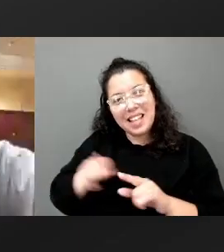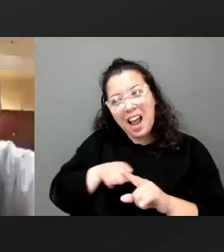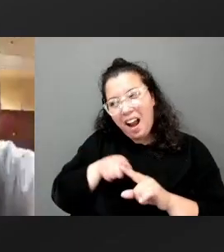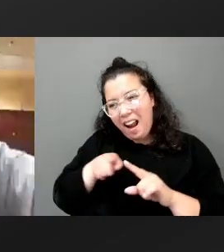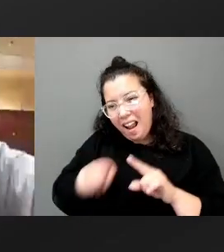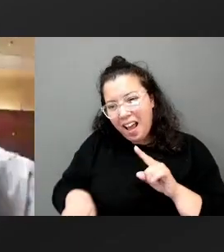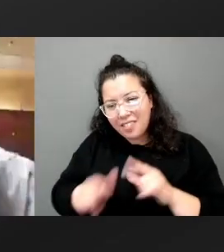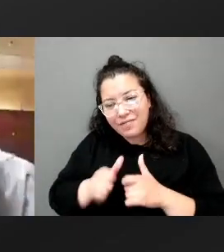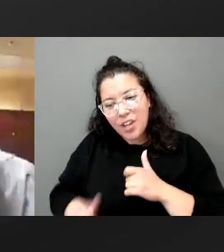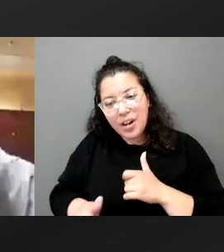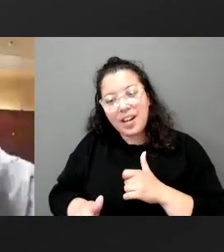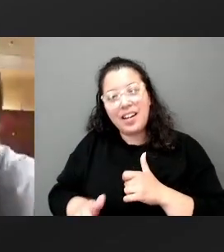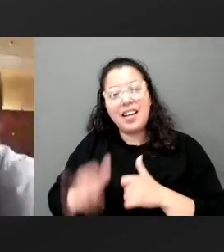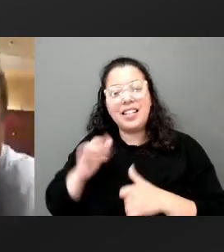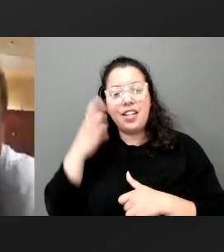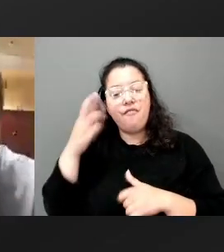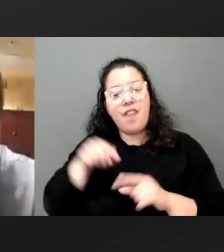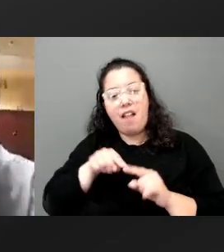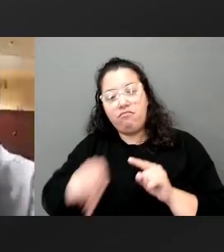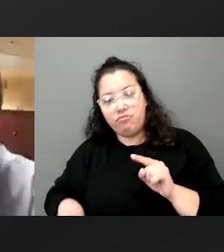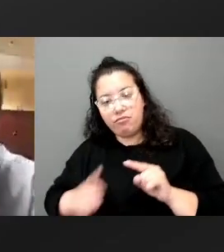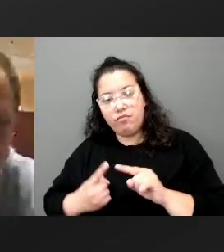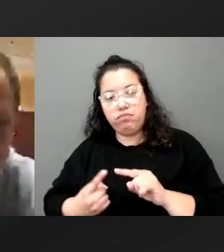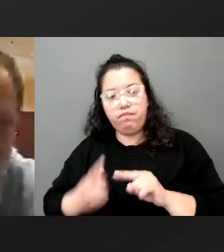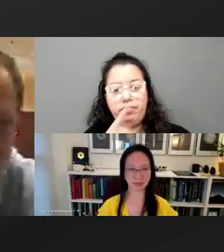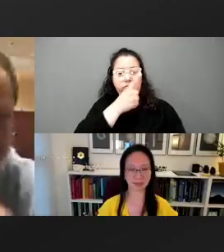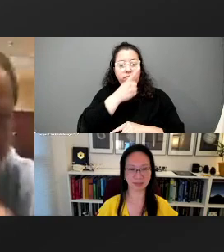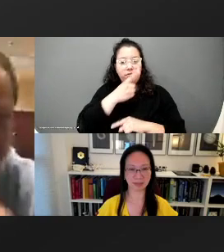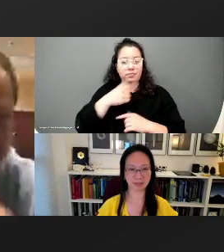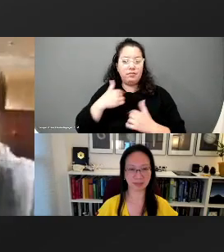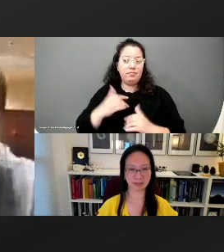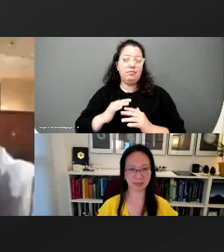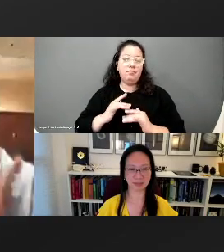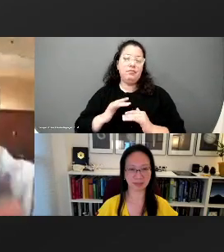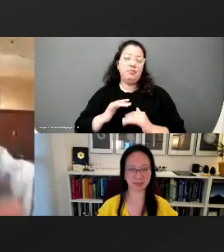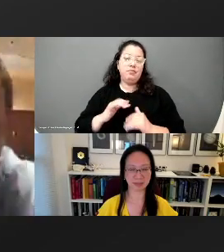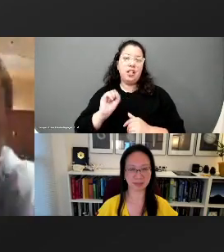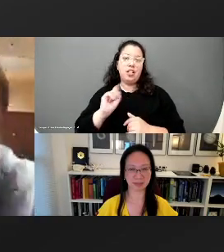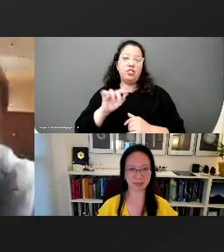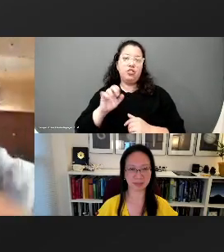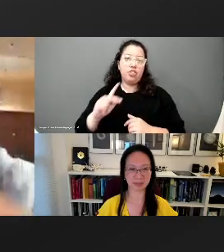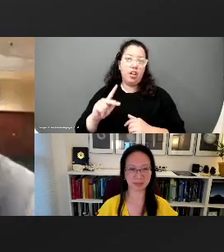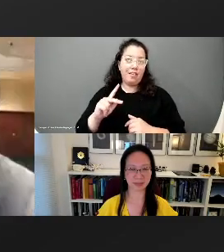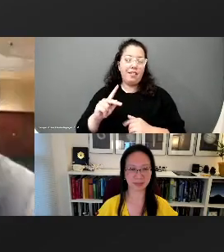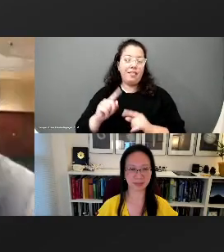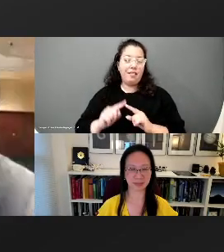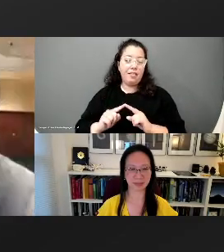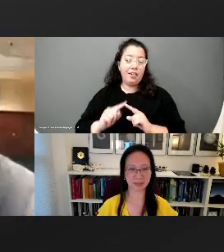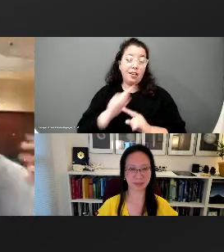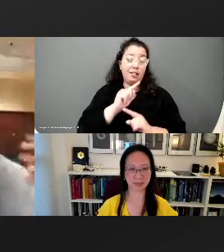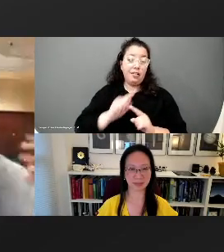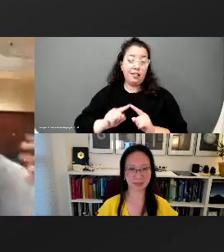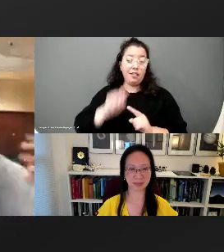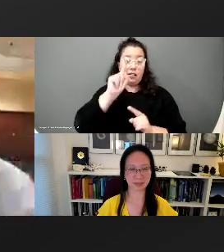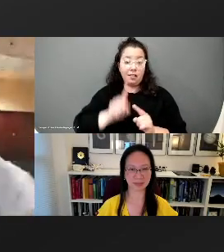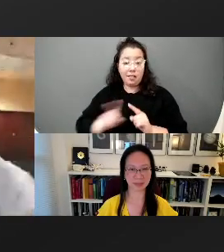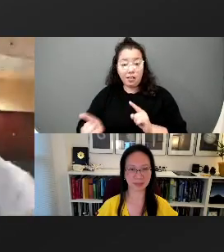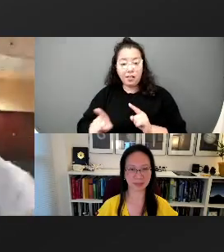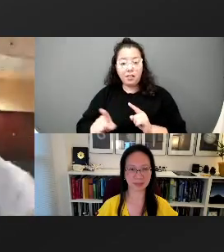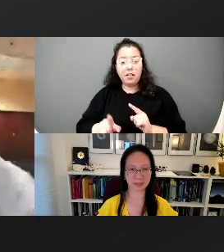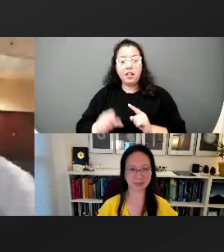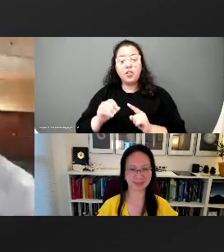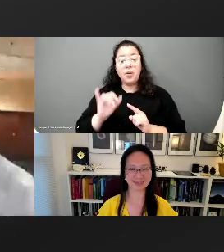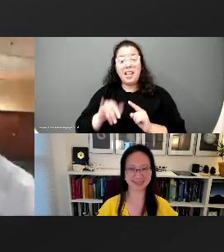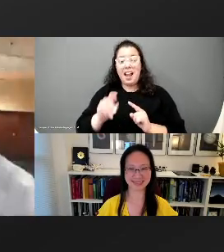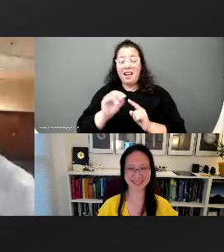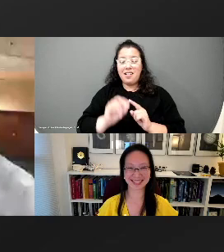And that's why it's way up there. So there's action here. There's like things happening all the time. The thing is churning and brewing